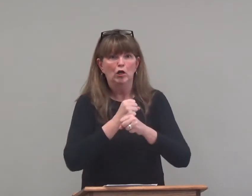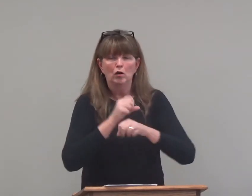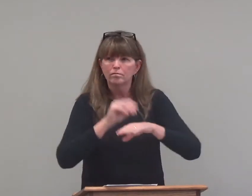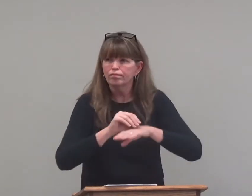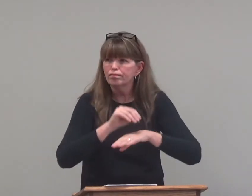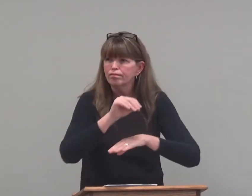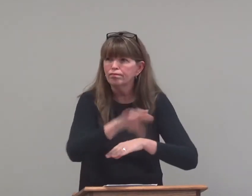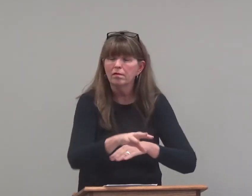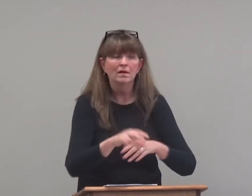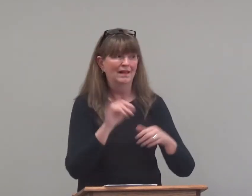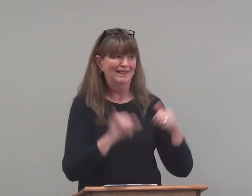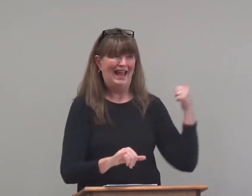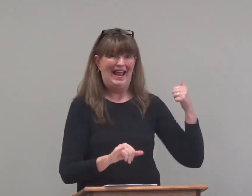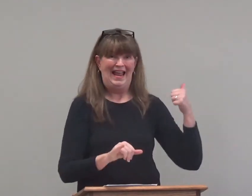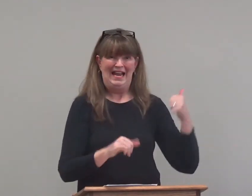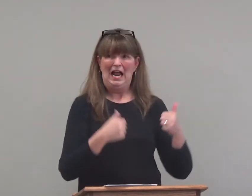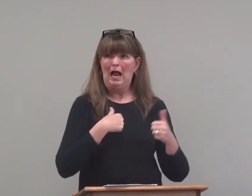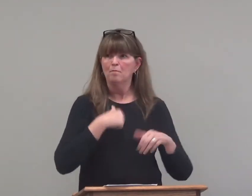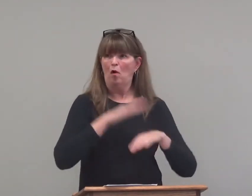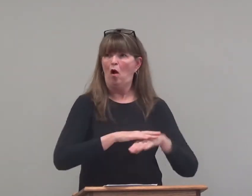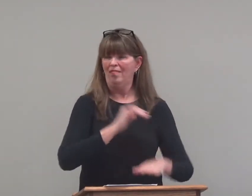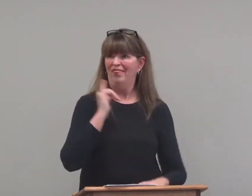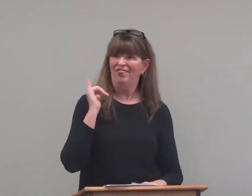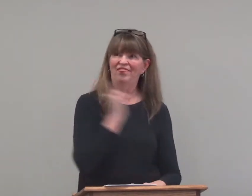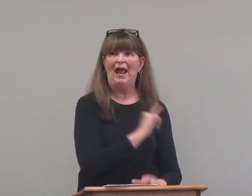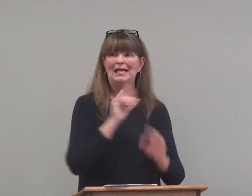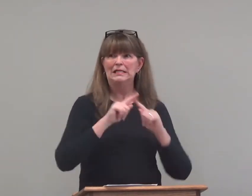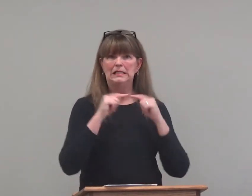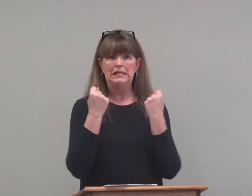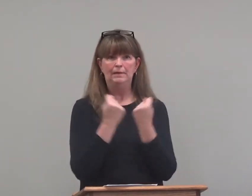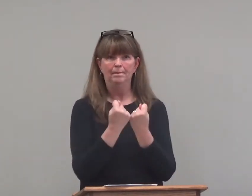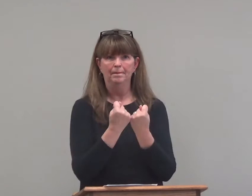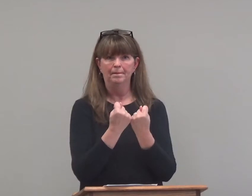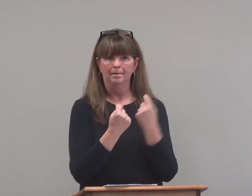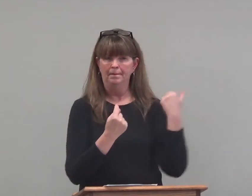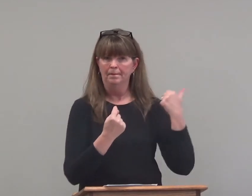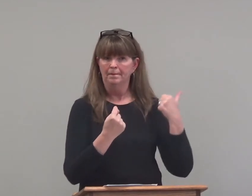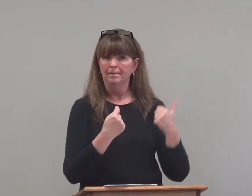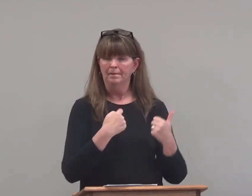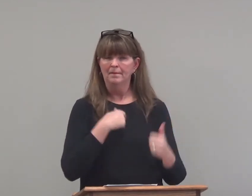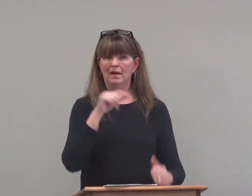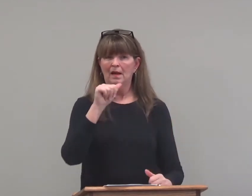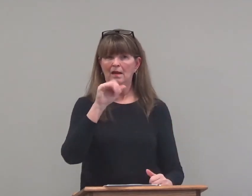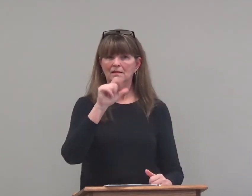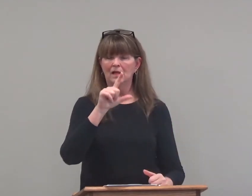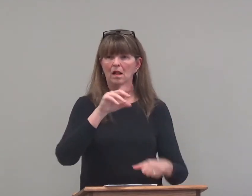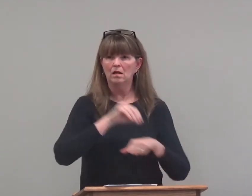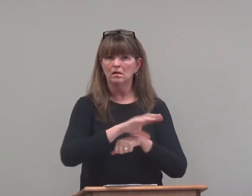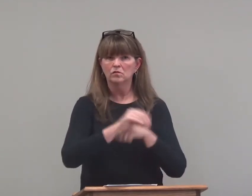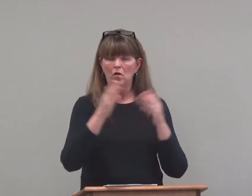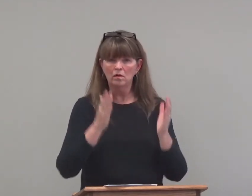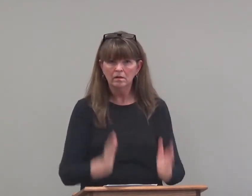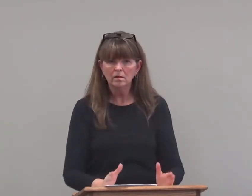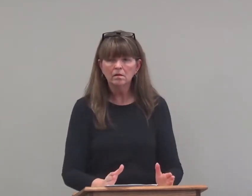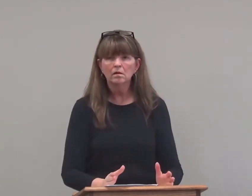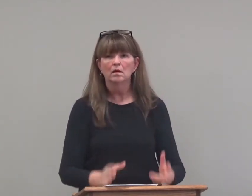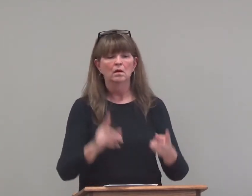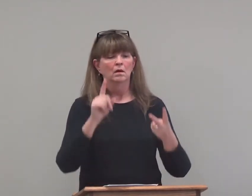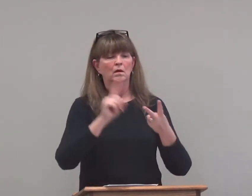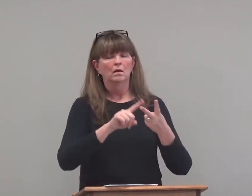shows up in there, the eras. And on this one, I was on that Bible translation team at the time. I was an